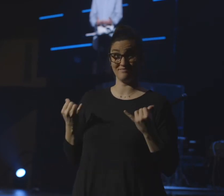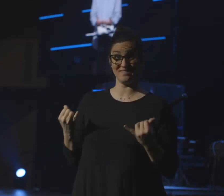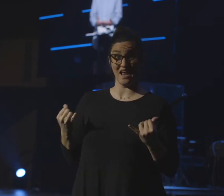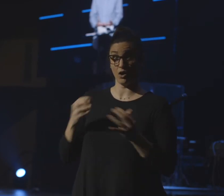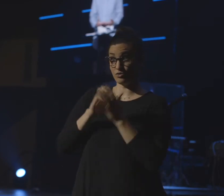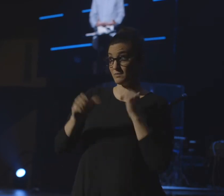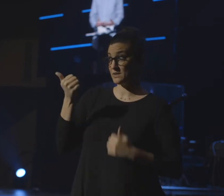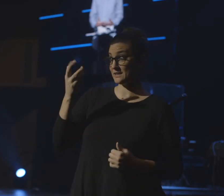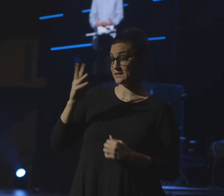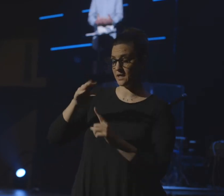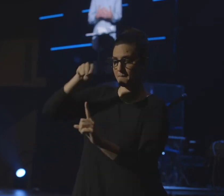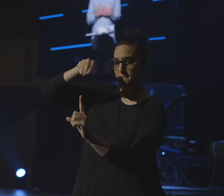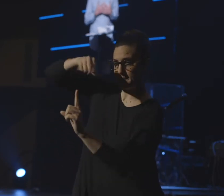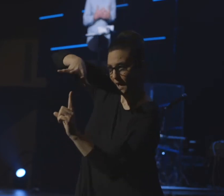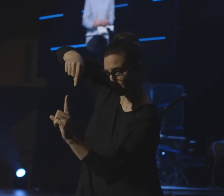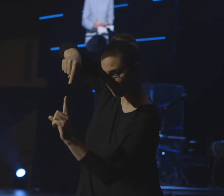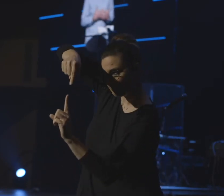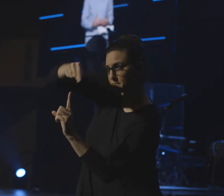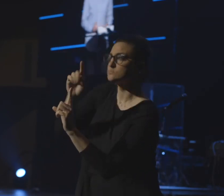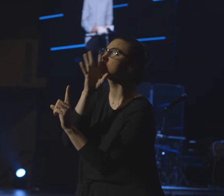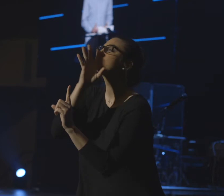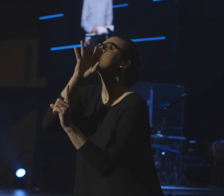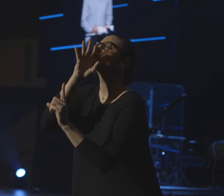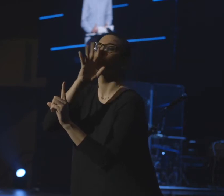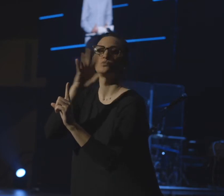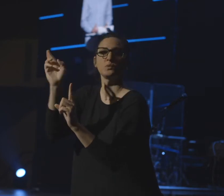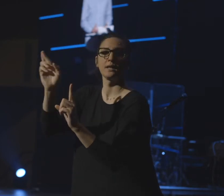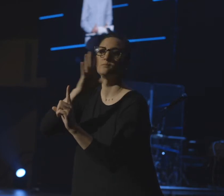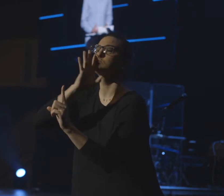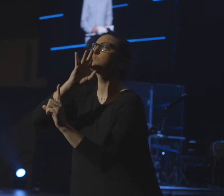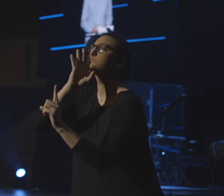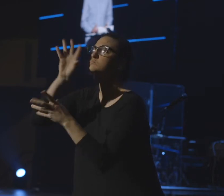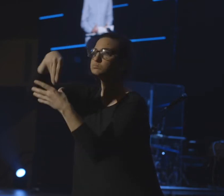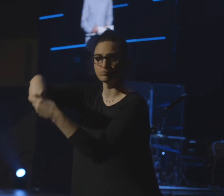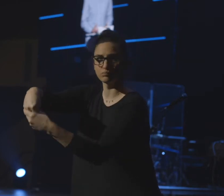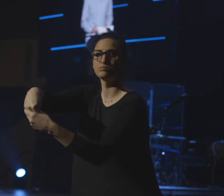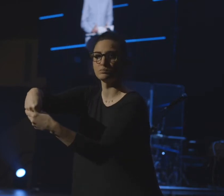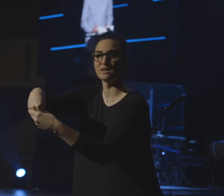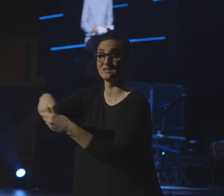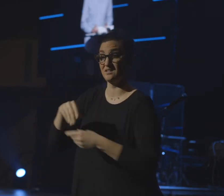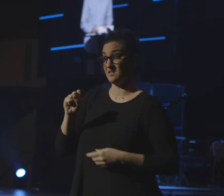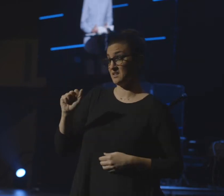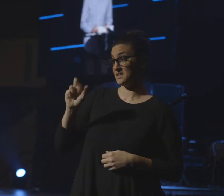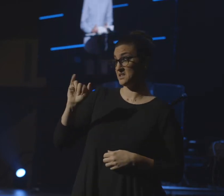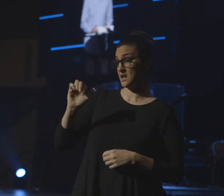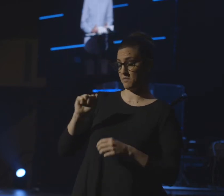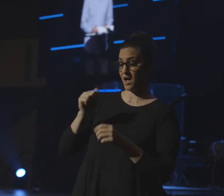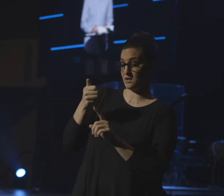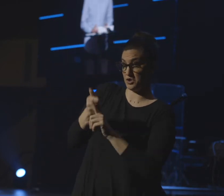first time she kind of takes center stage. And the picture of Sarah that's painted here is not